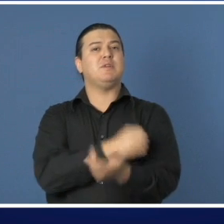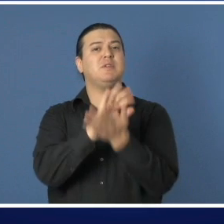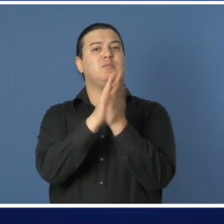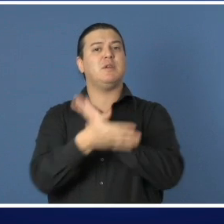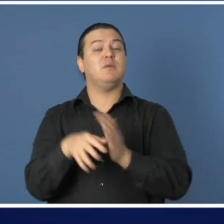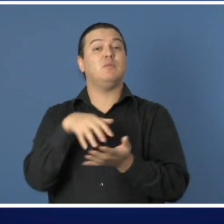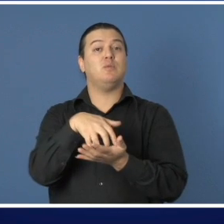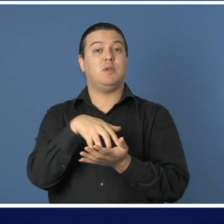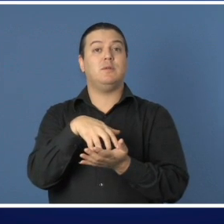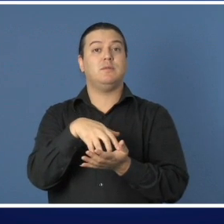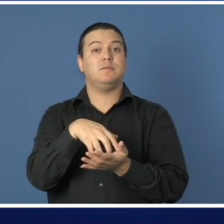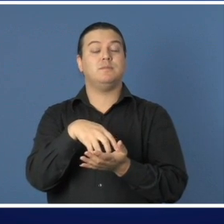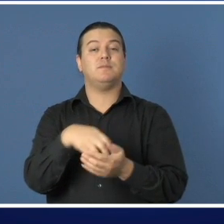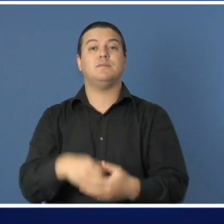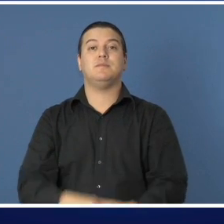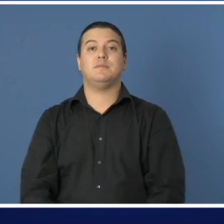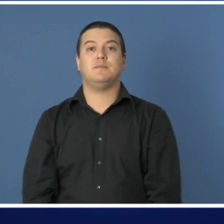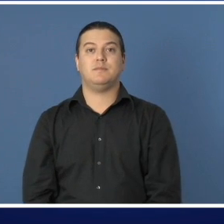weakness.